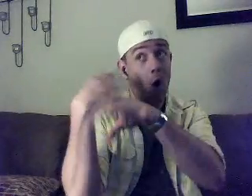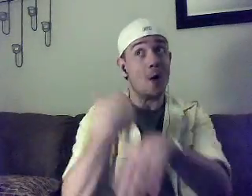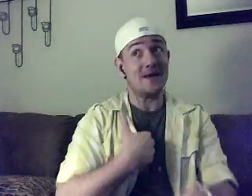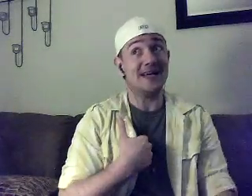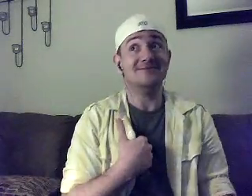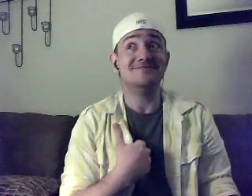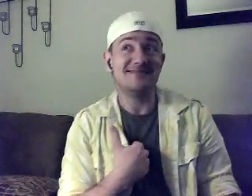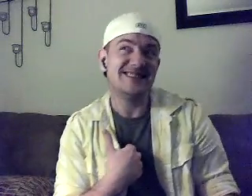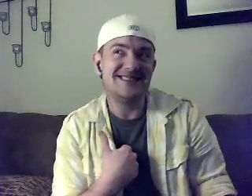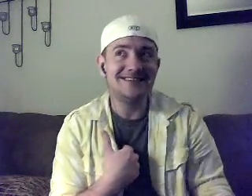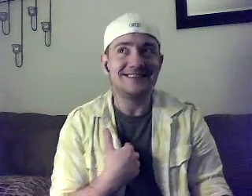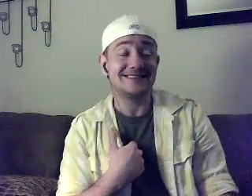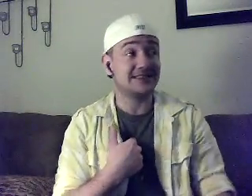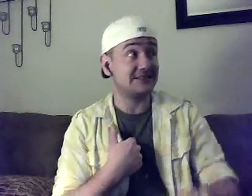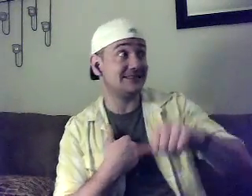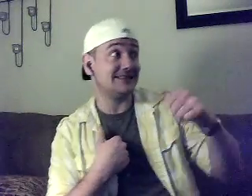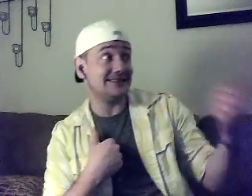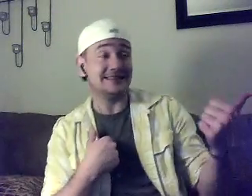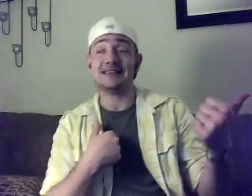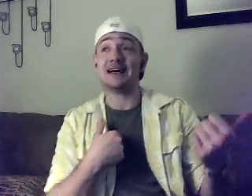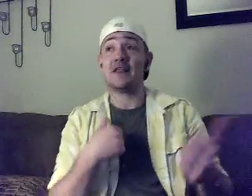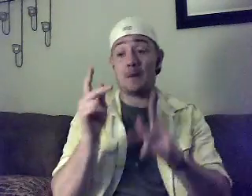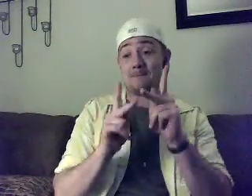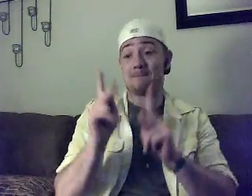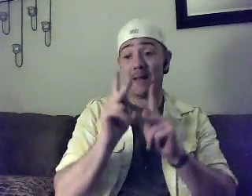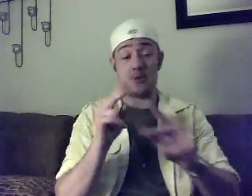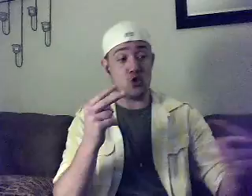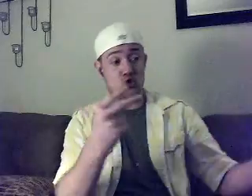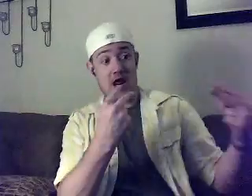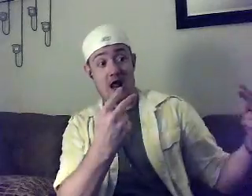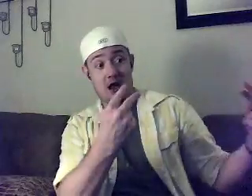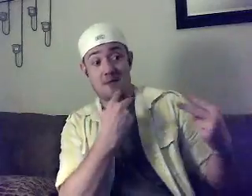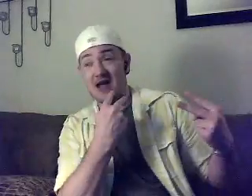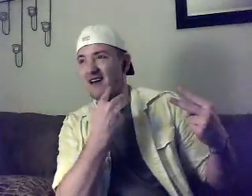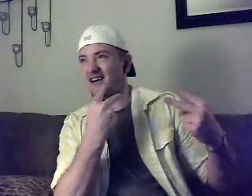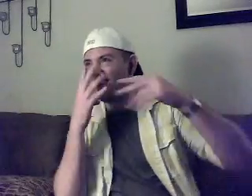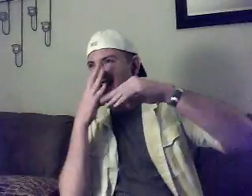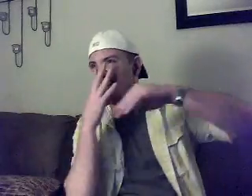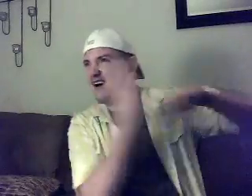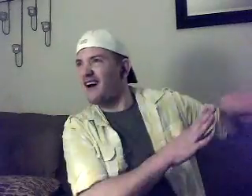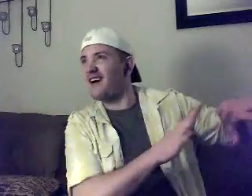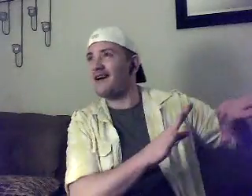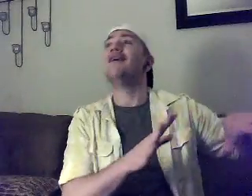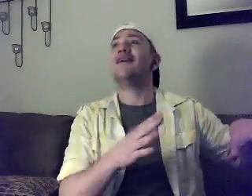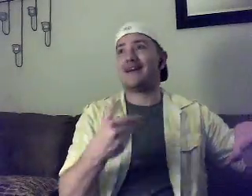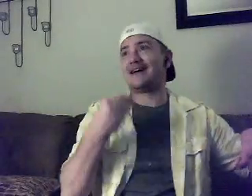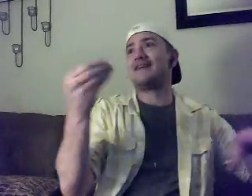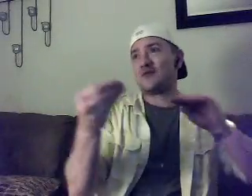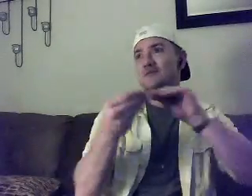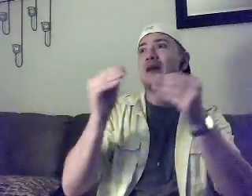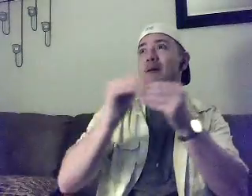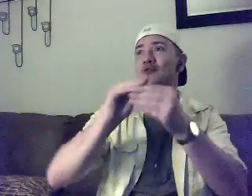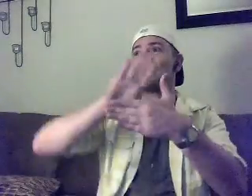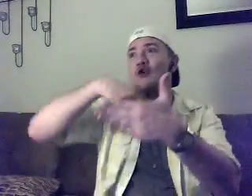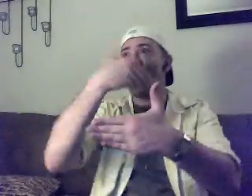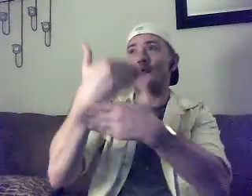call me, maybe It's hard to look right At you, baby But here's my number So